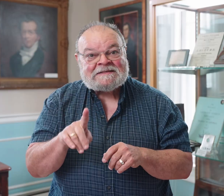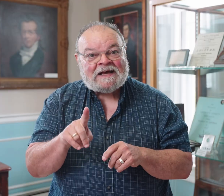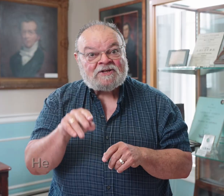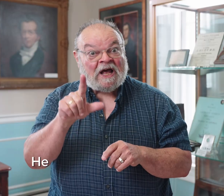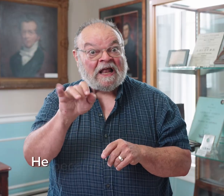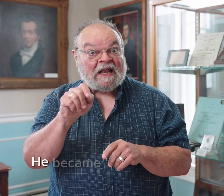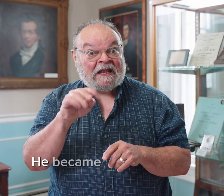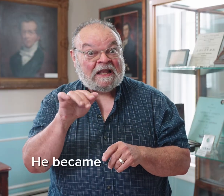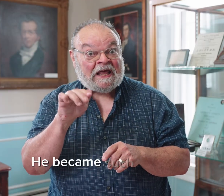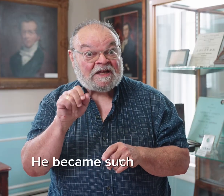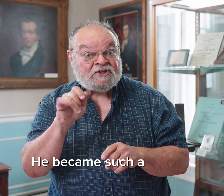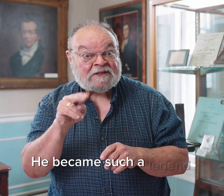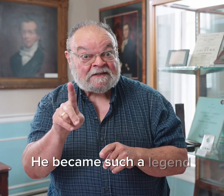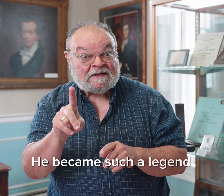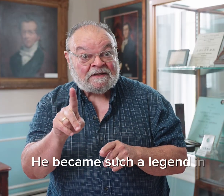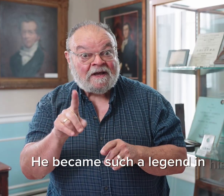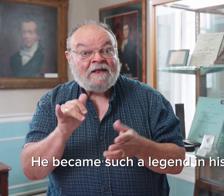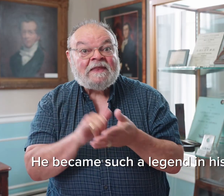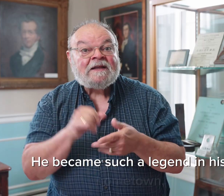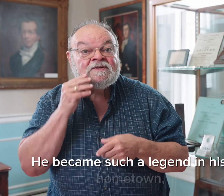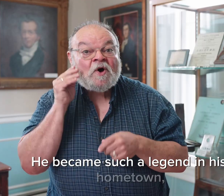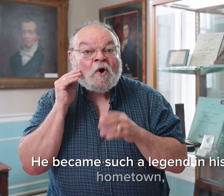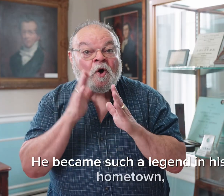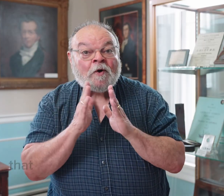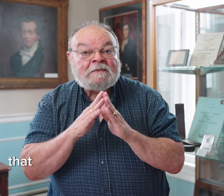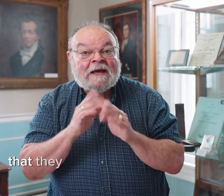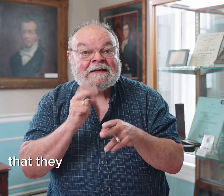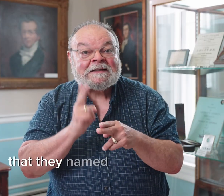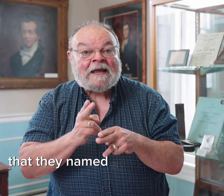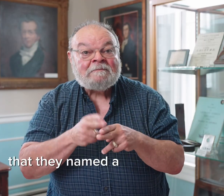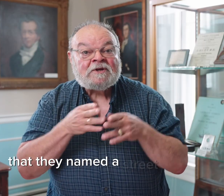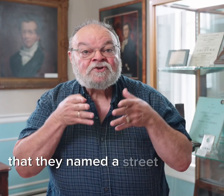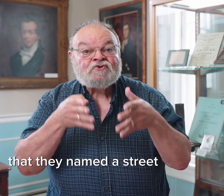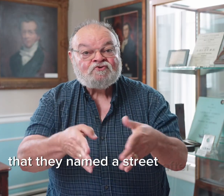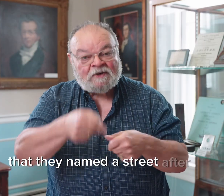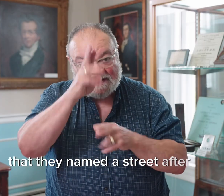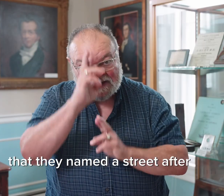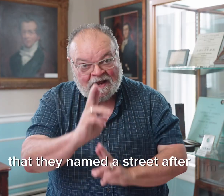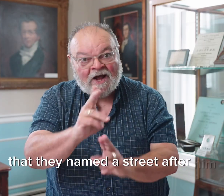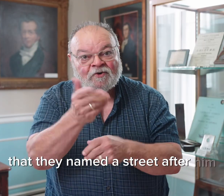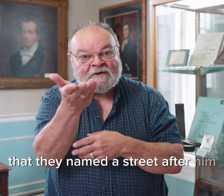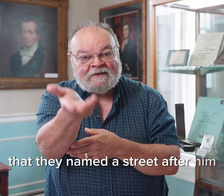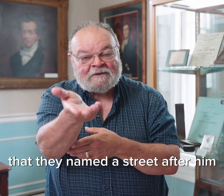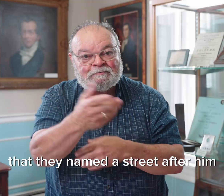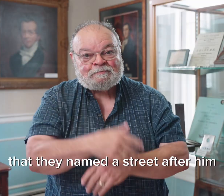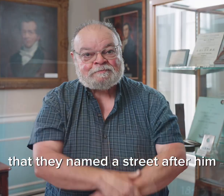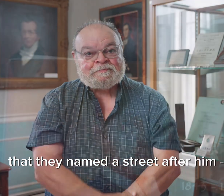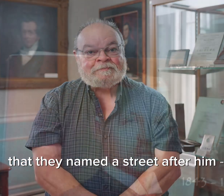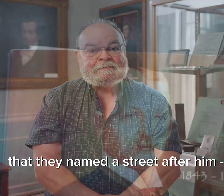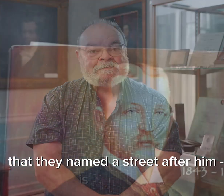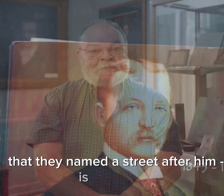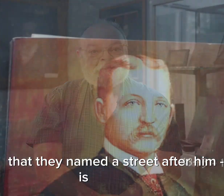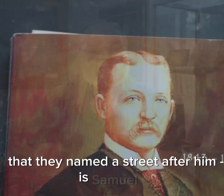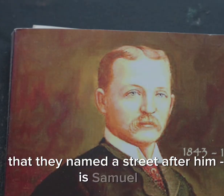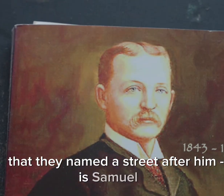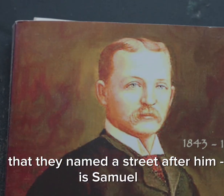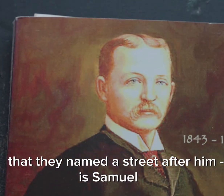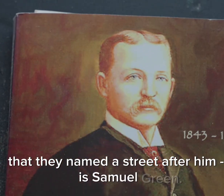He became such a legend in his hometown that they named a street after him. This is Samuel Green.